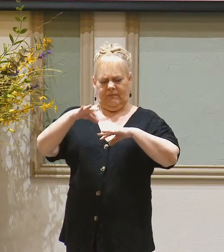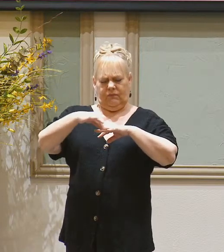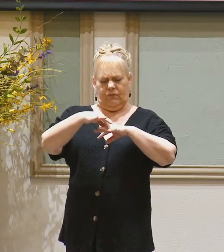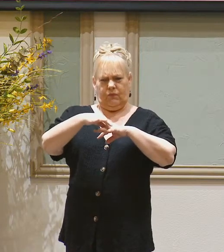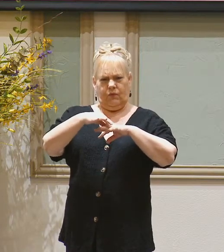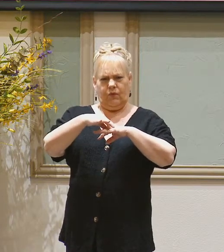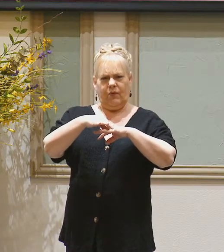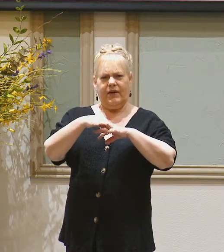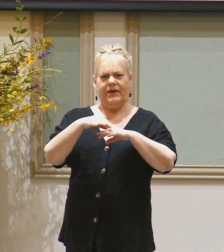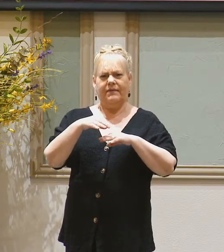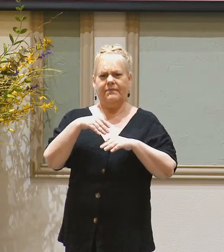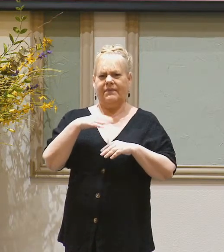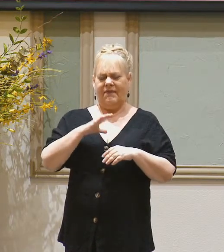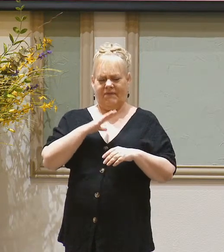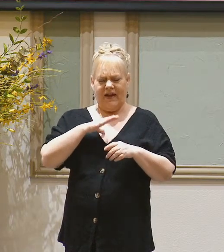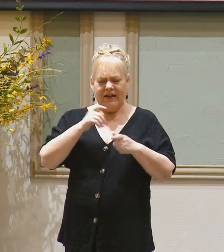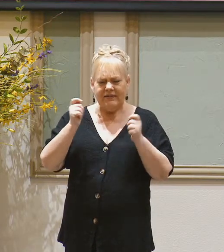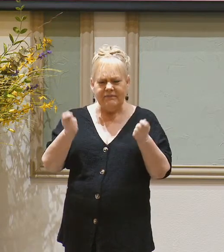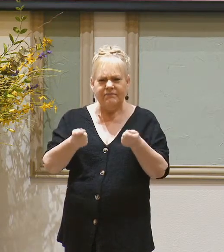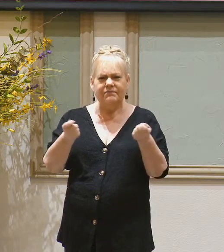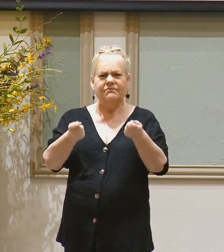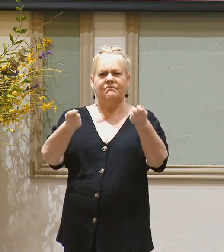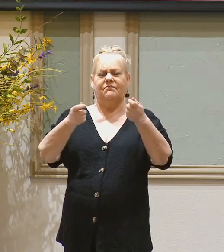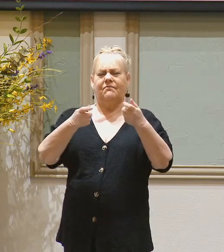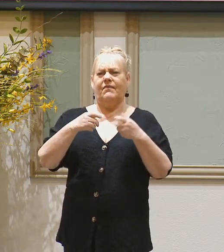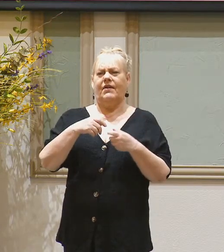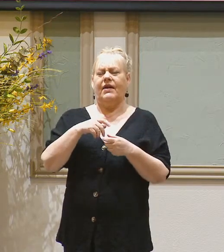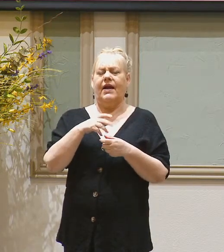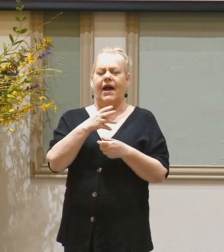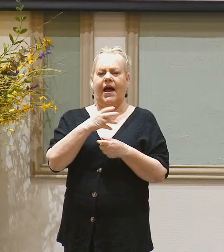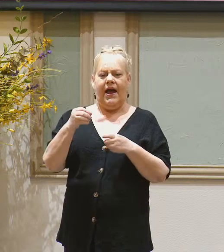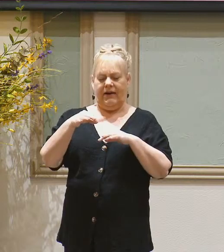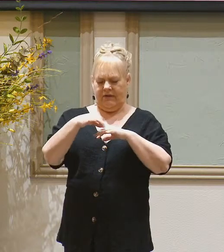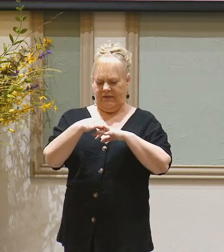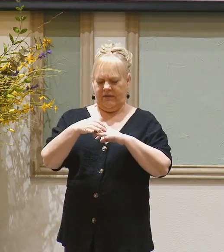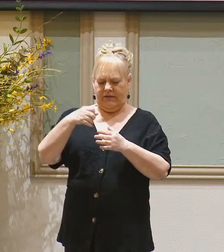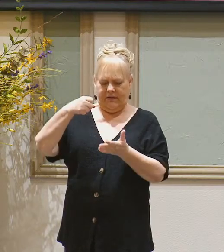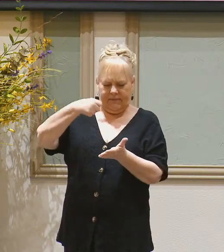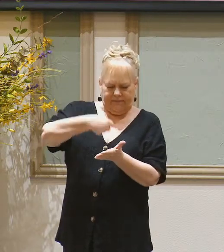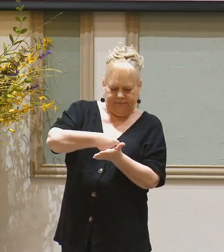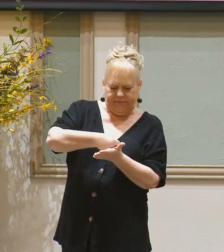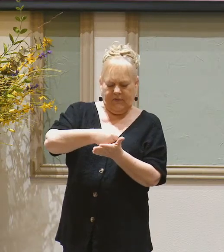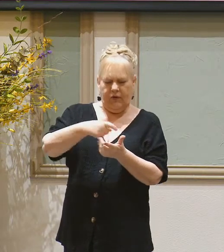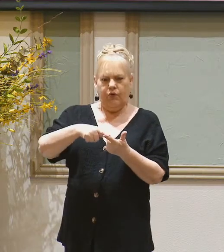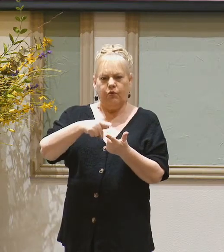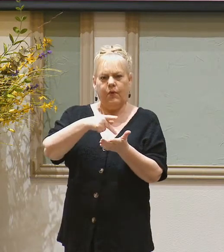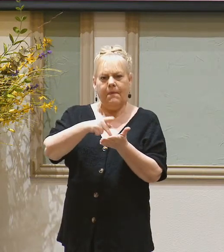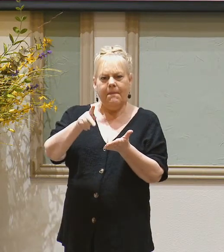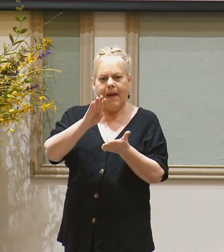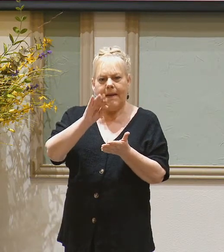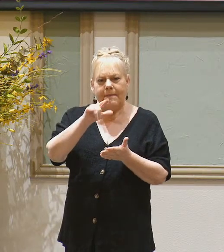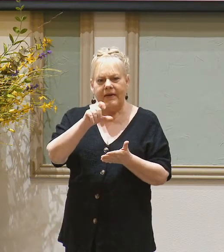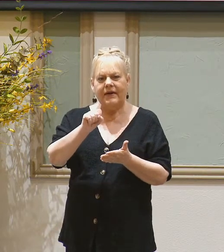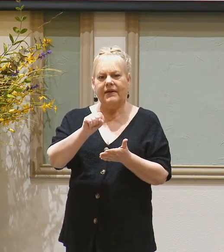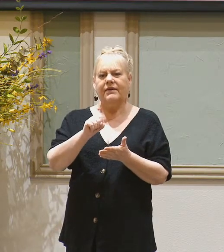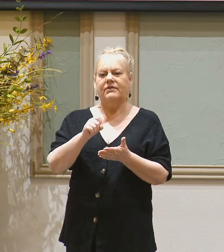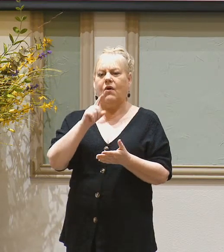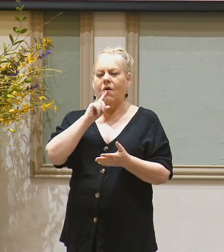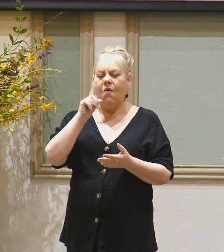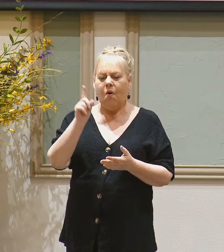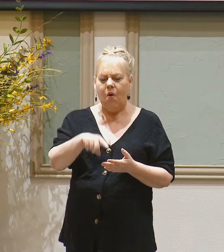Pharaoh wore, that he would sign laws with and pay bills with and issue orders